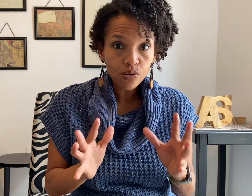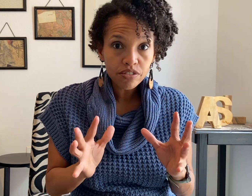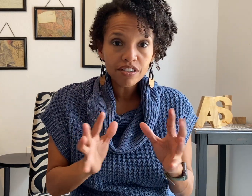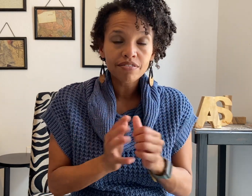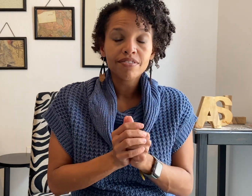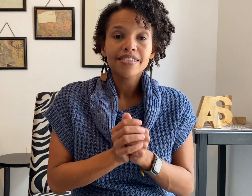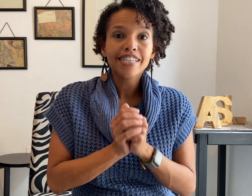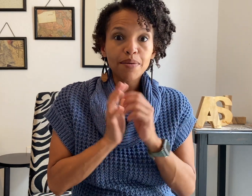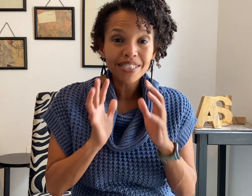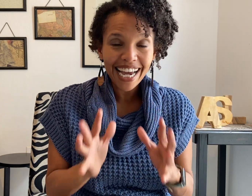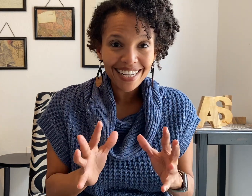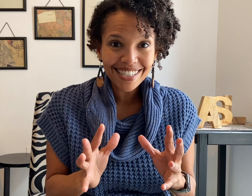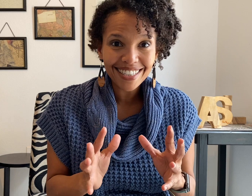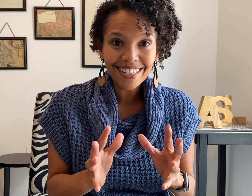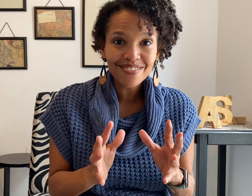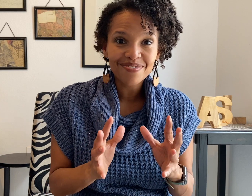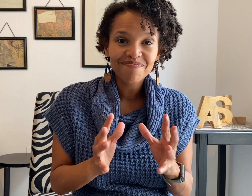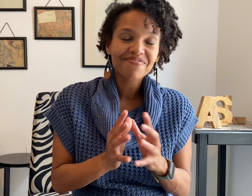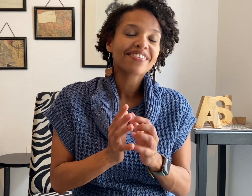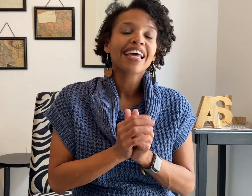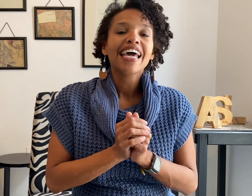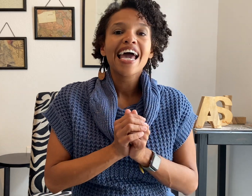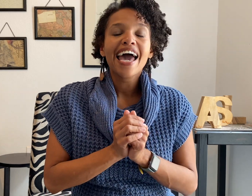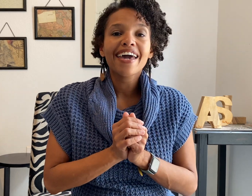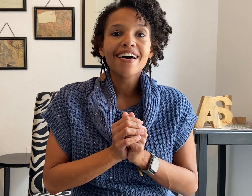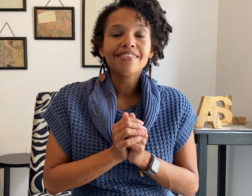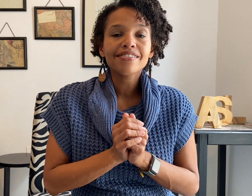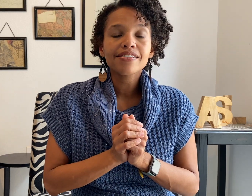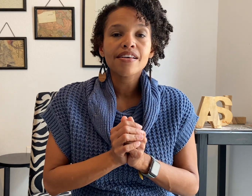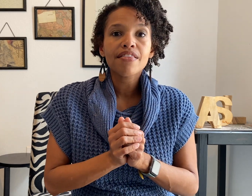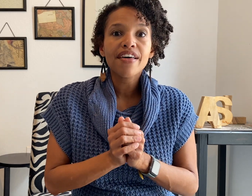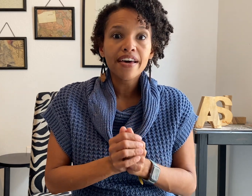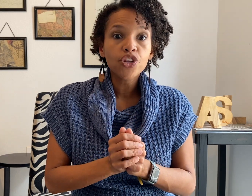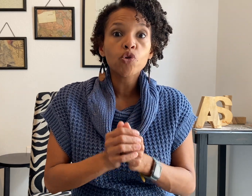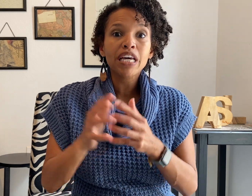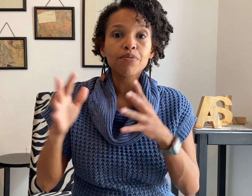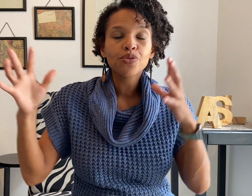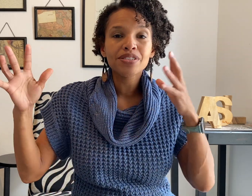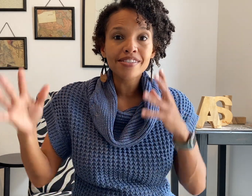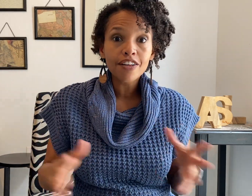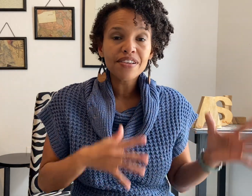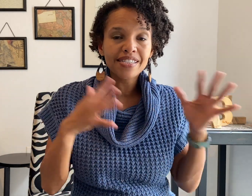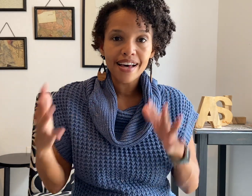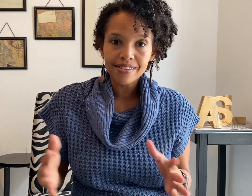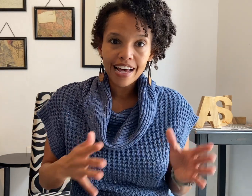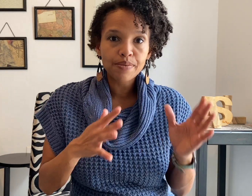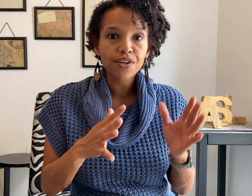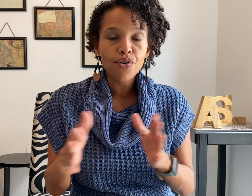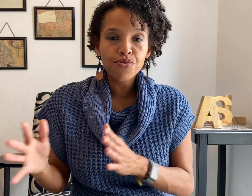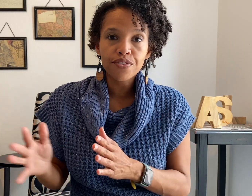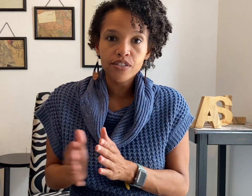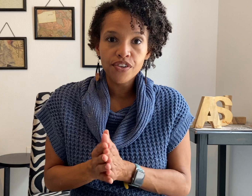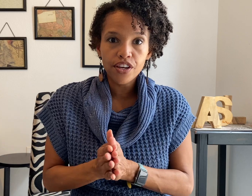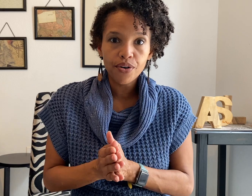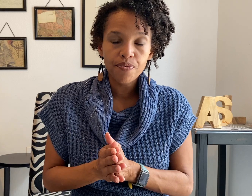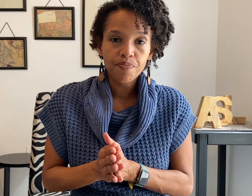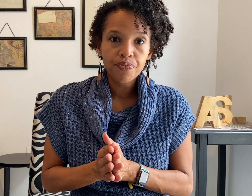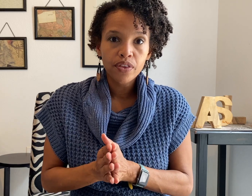cold simultaneously, and then you will be able to self-assess as we go through this video. You